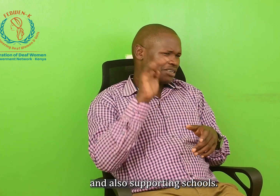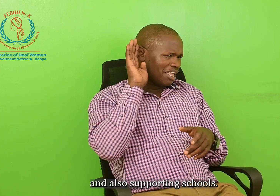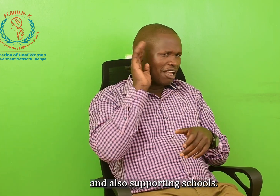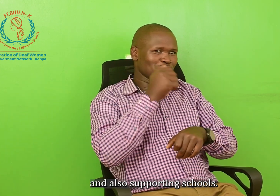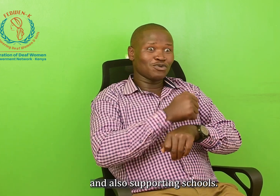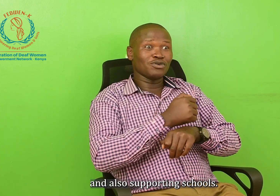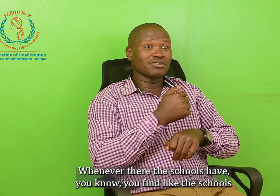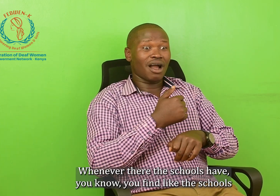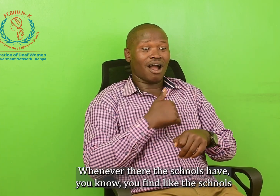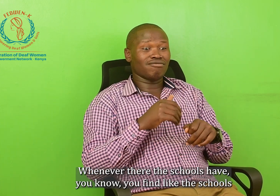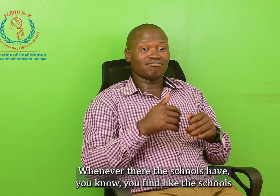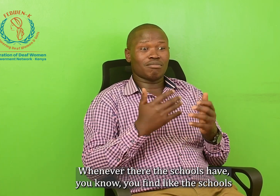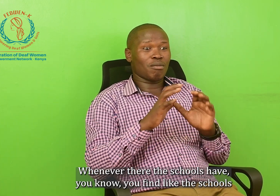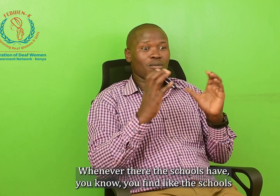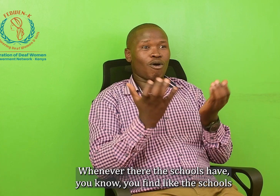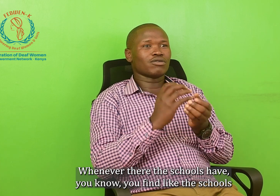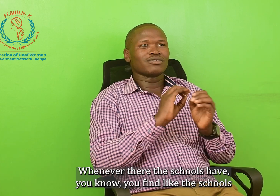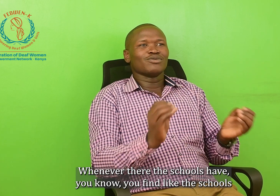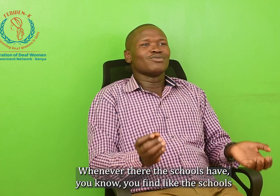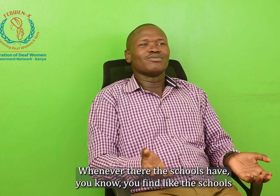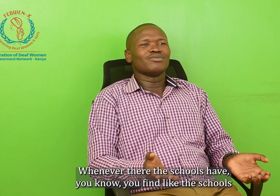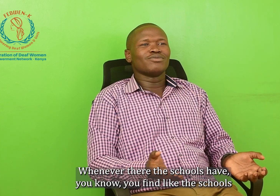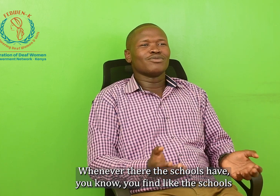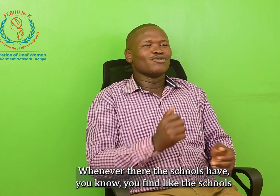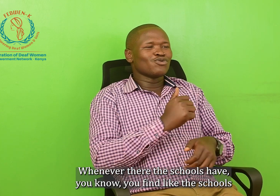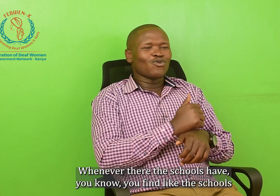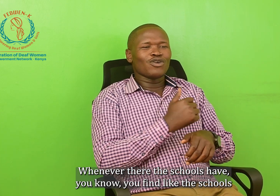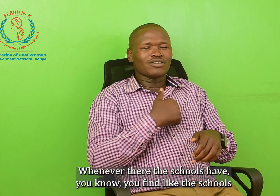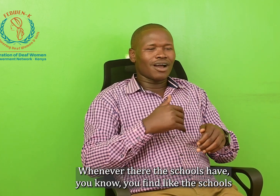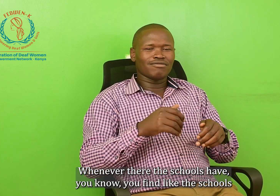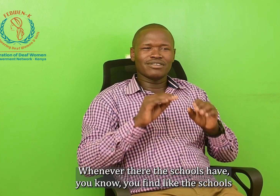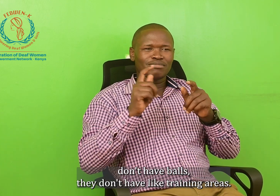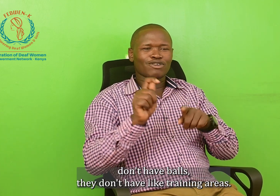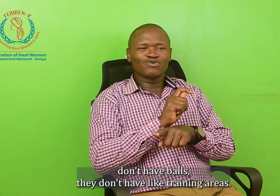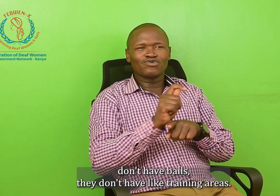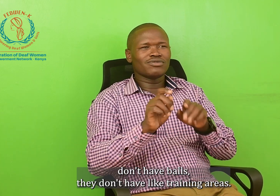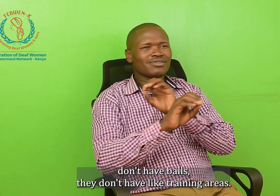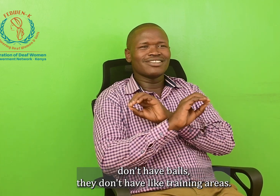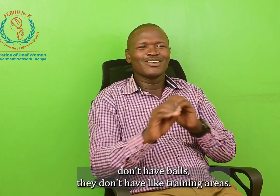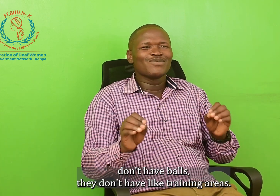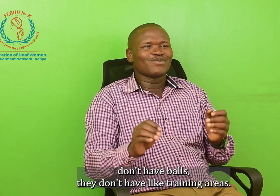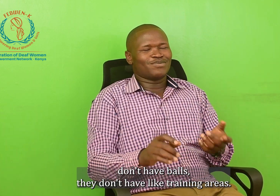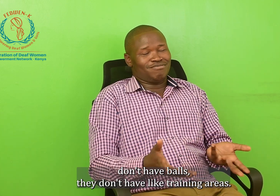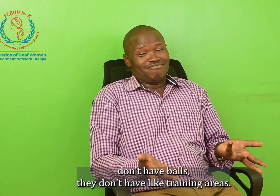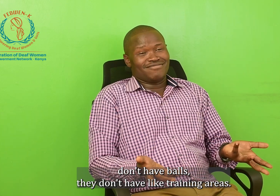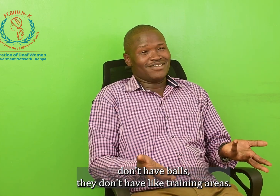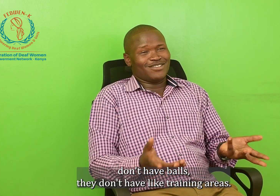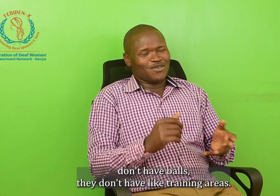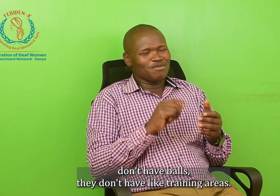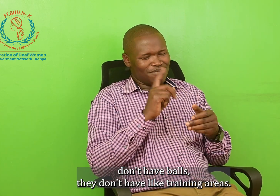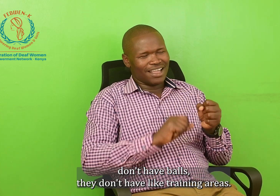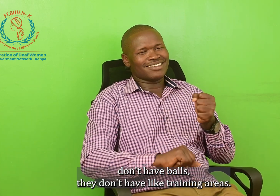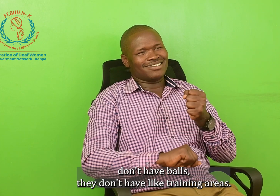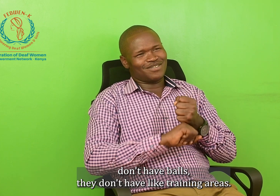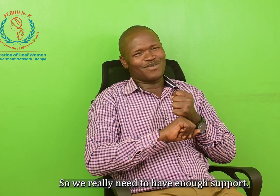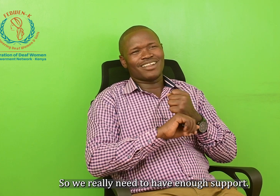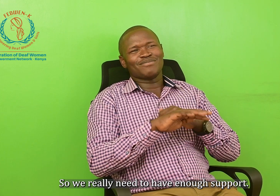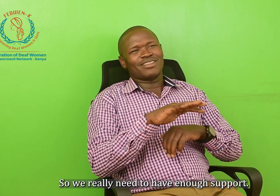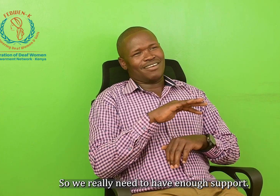schools. Whenever the schools have, you find like the schools don't have balls, they don't have like training areas. So we really